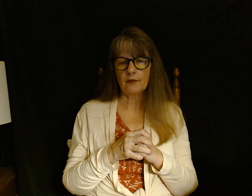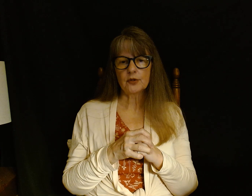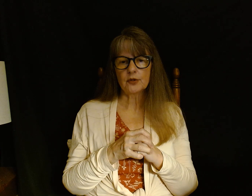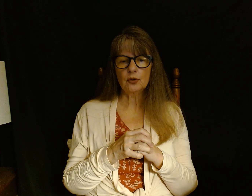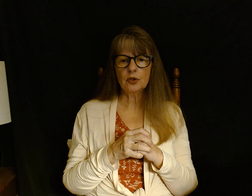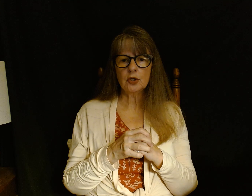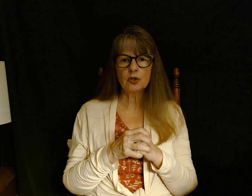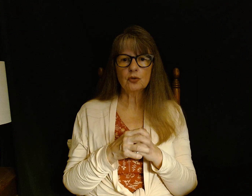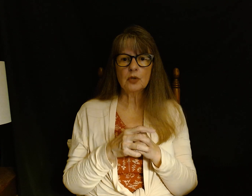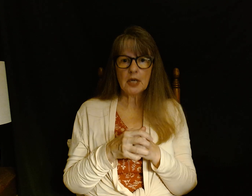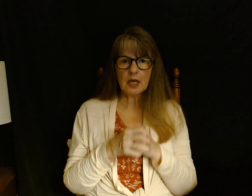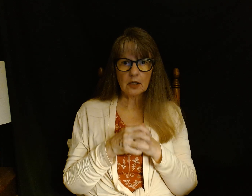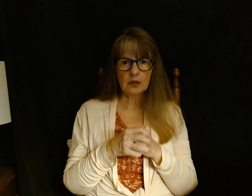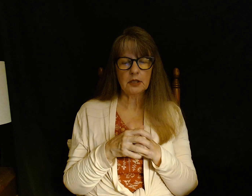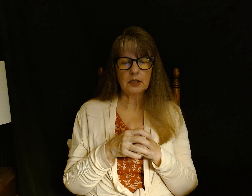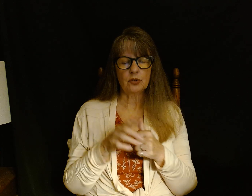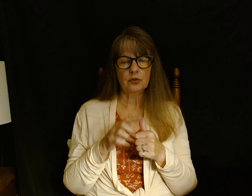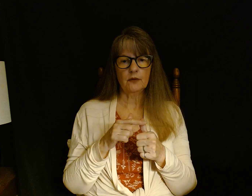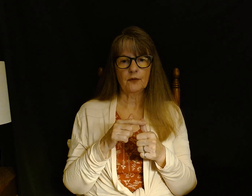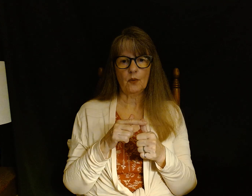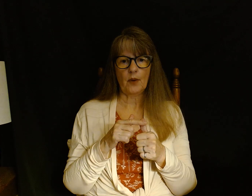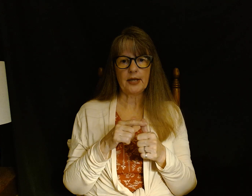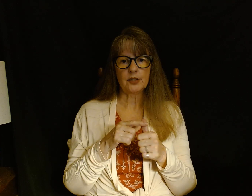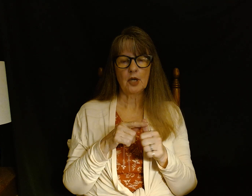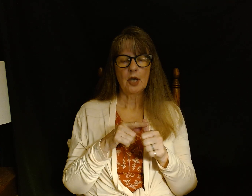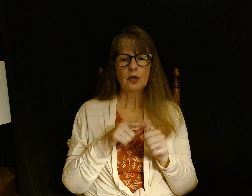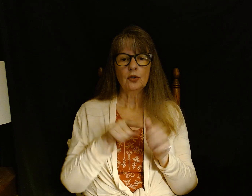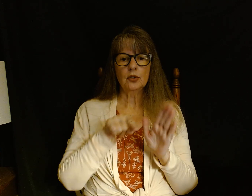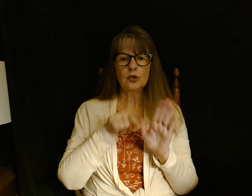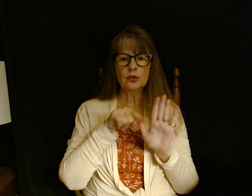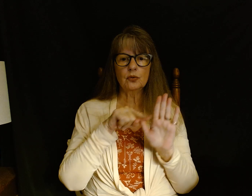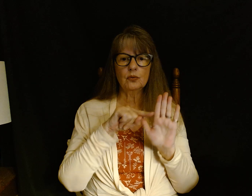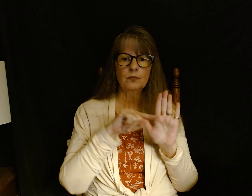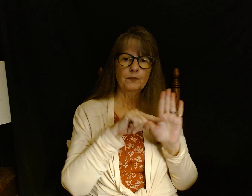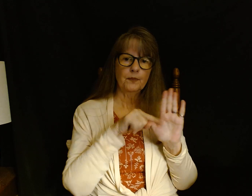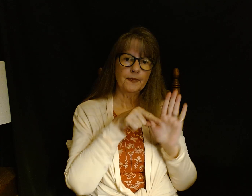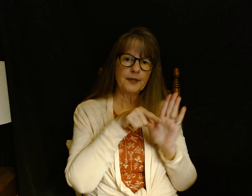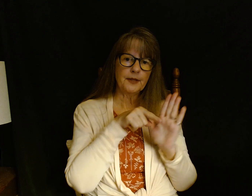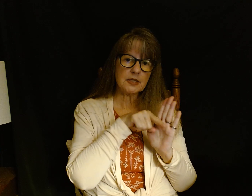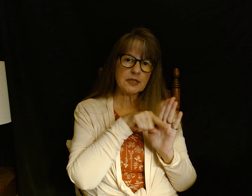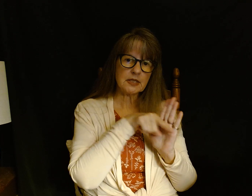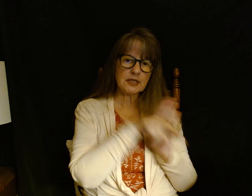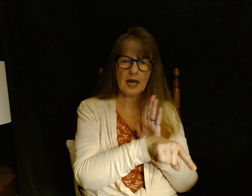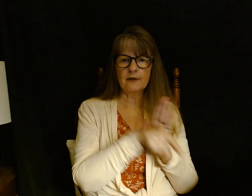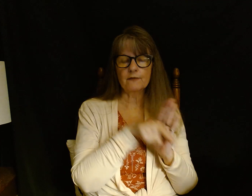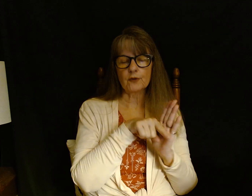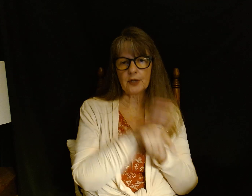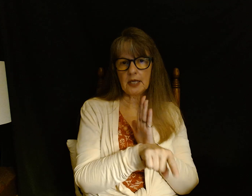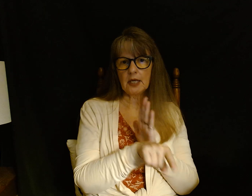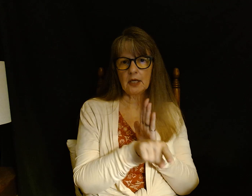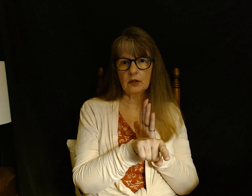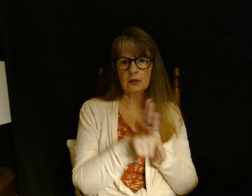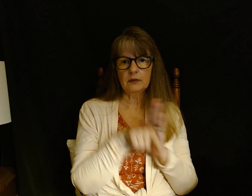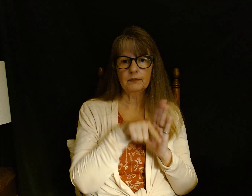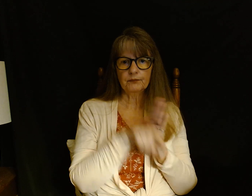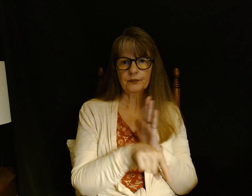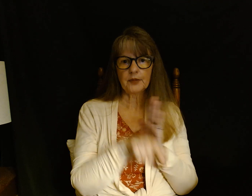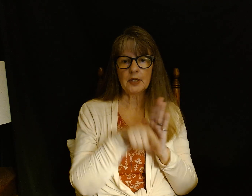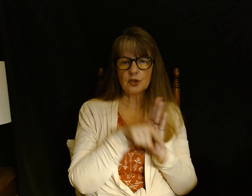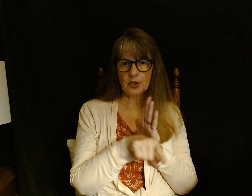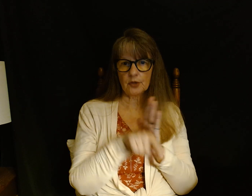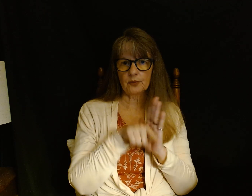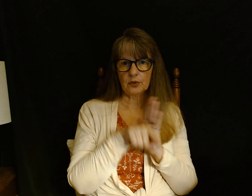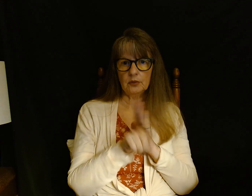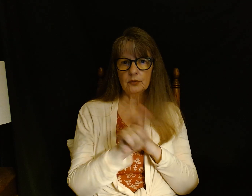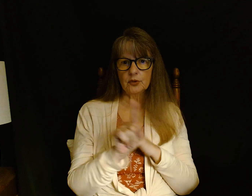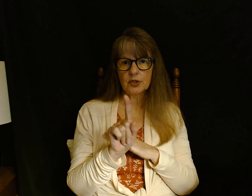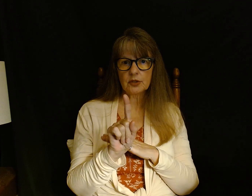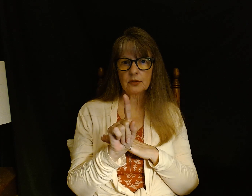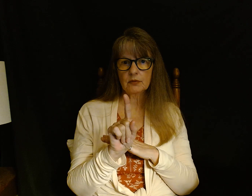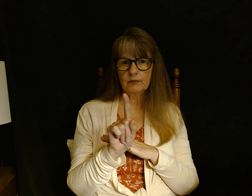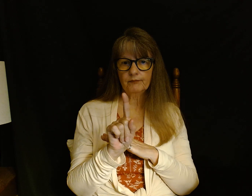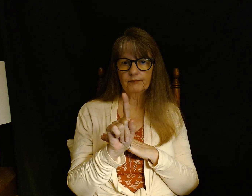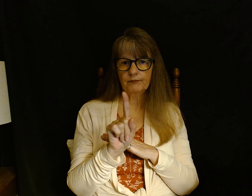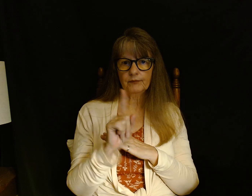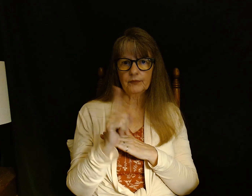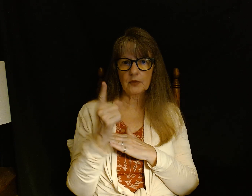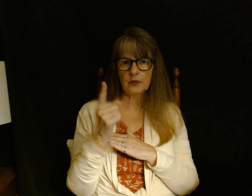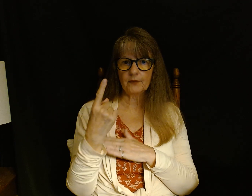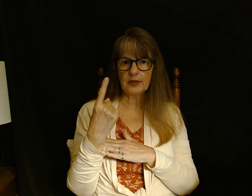you could do kill in two different ways. You could do, this is the sign for kill in general, just the